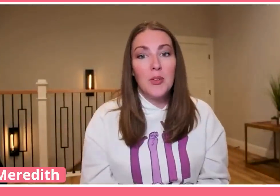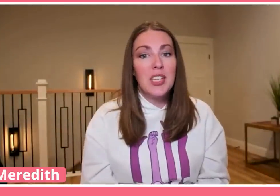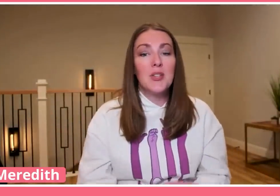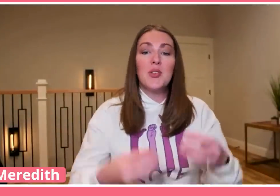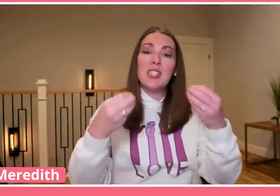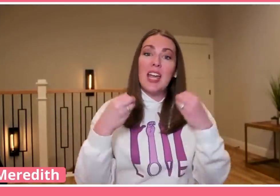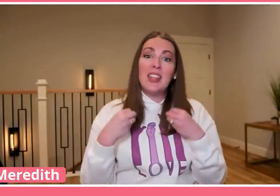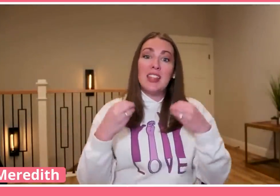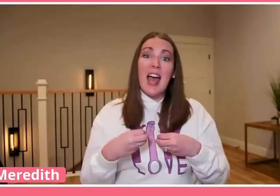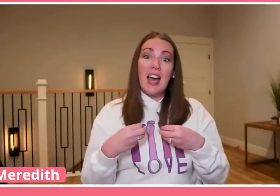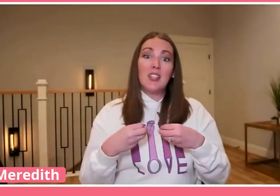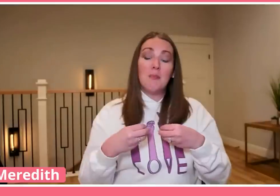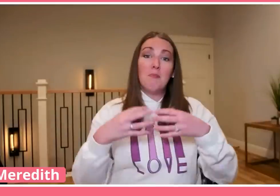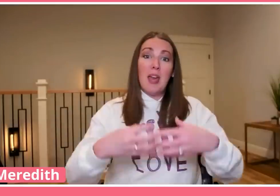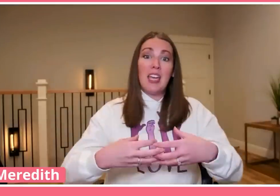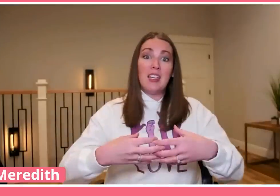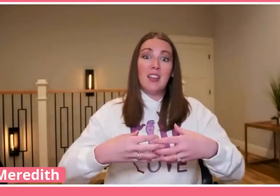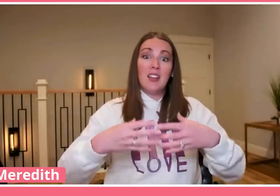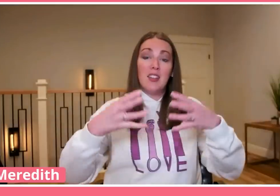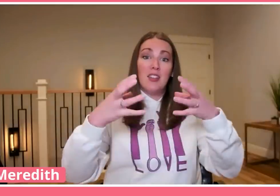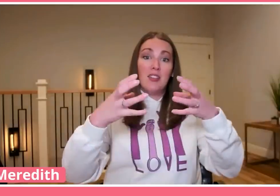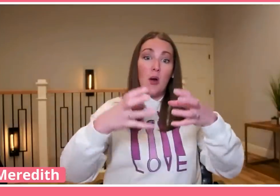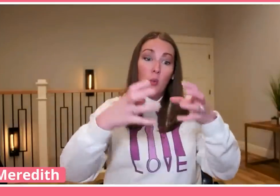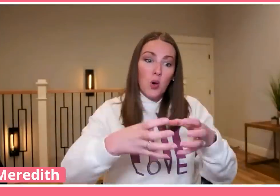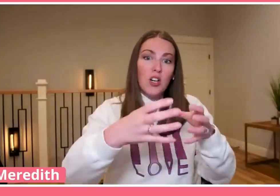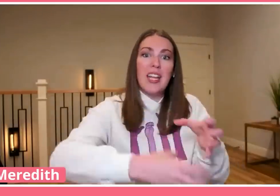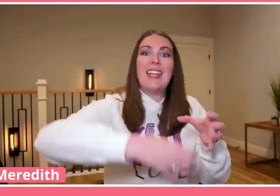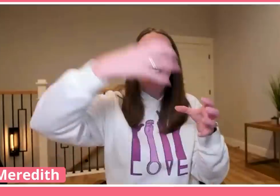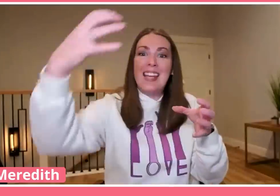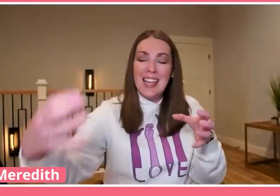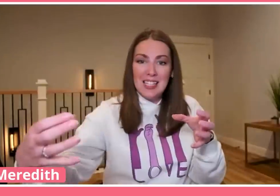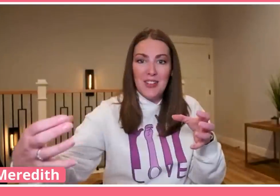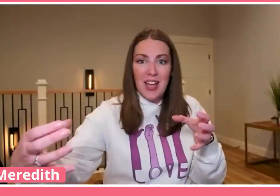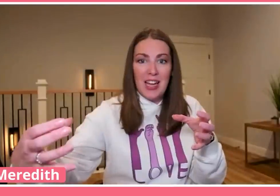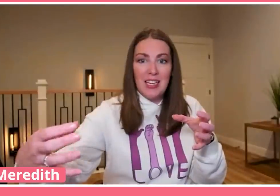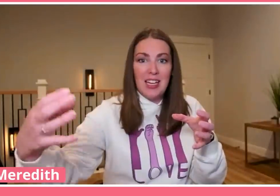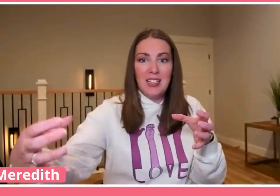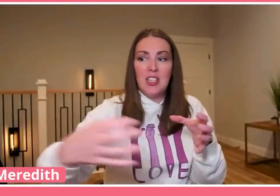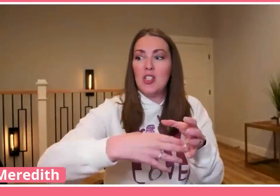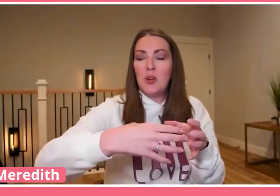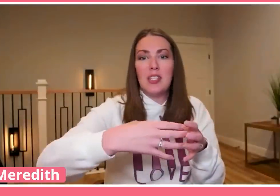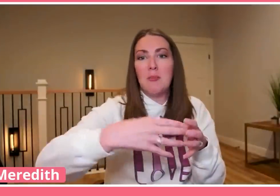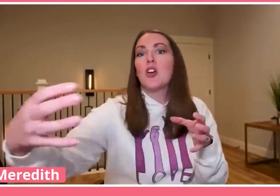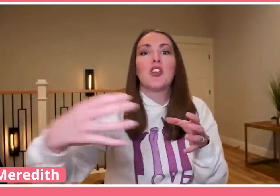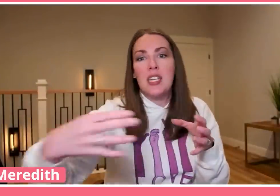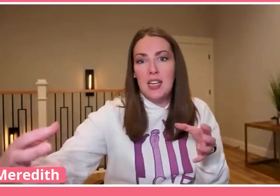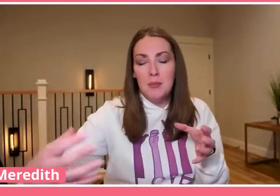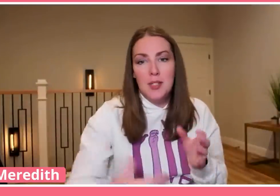signals. And then that made that word, it intensified it into its partner synonyms.